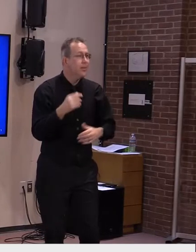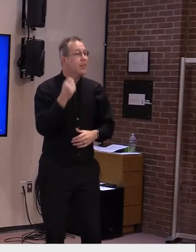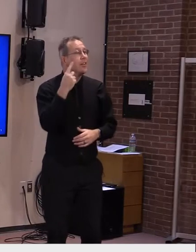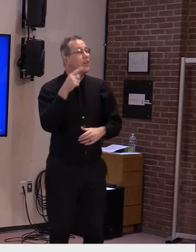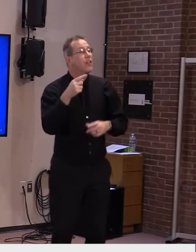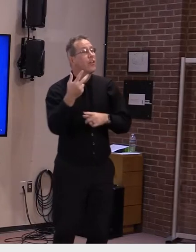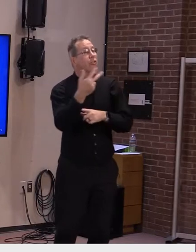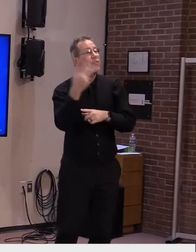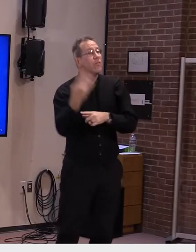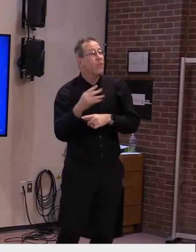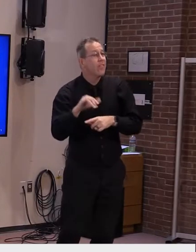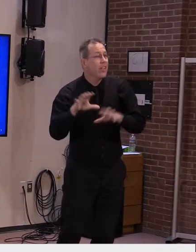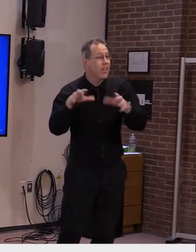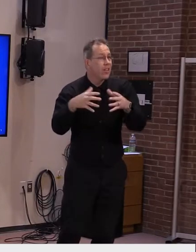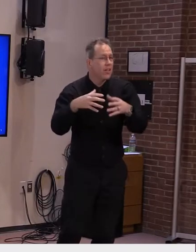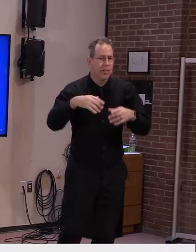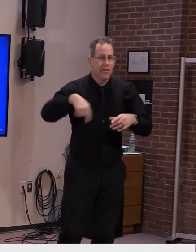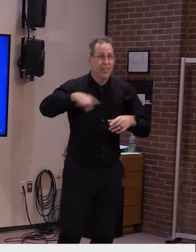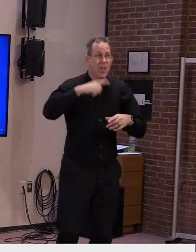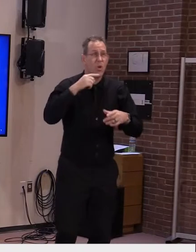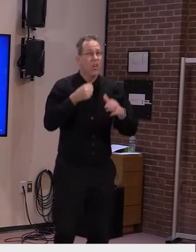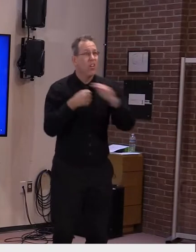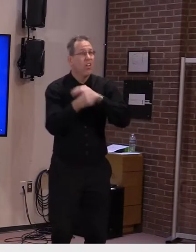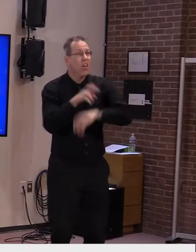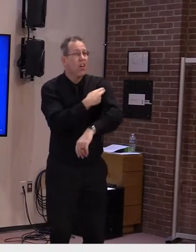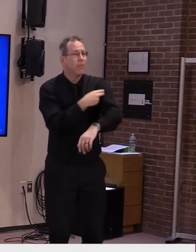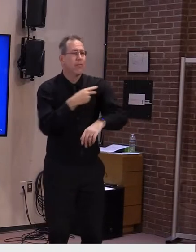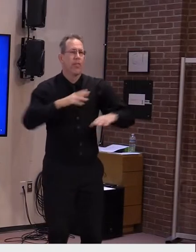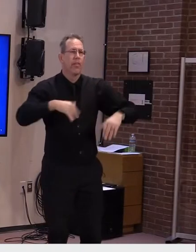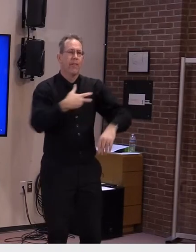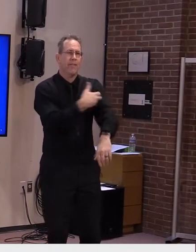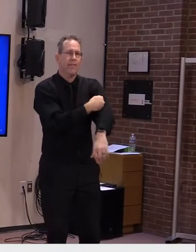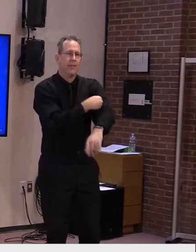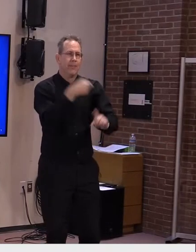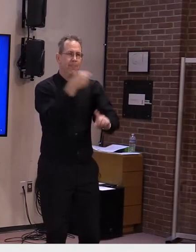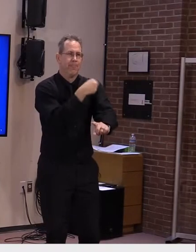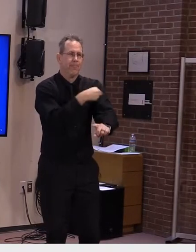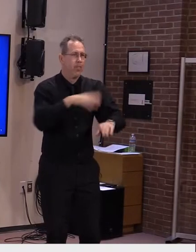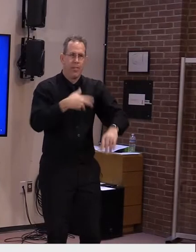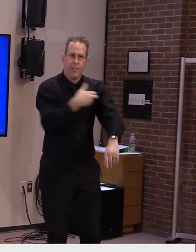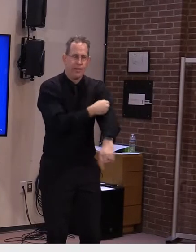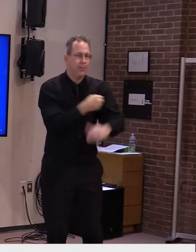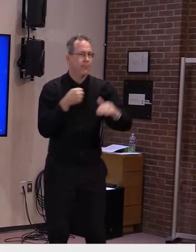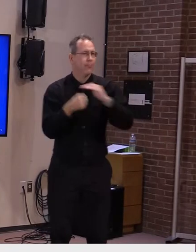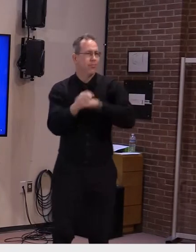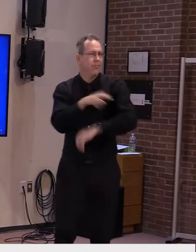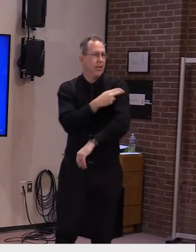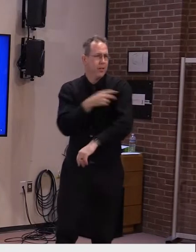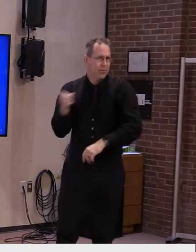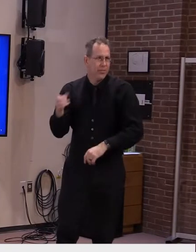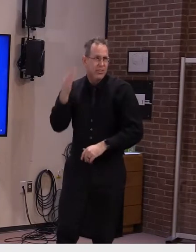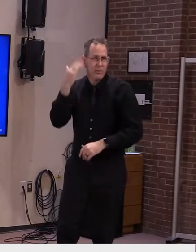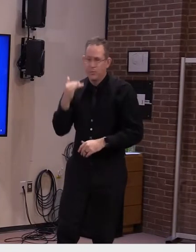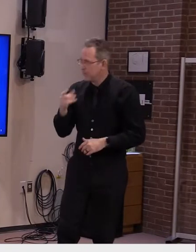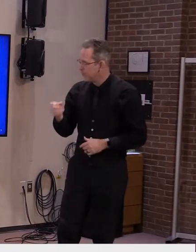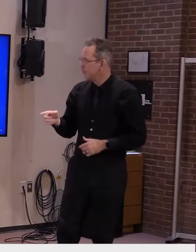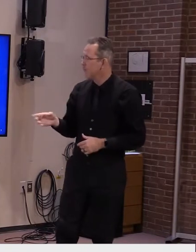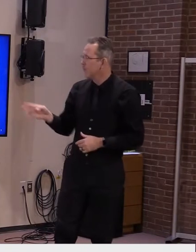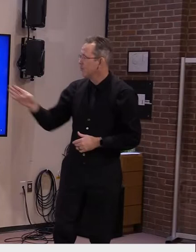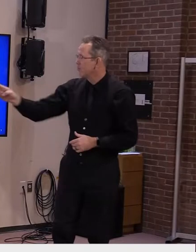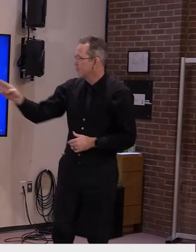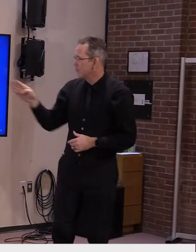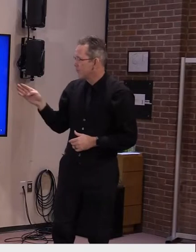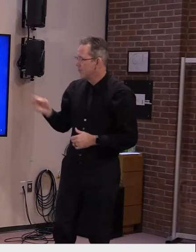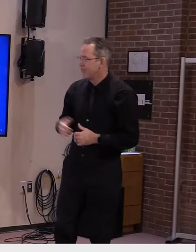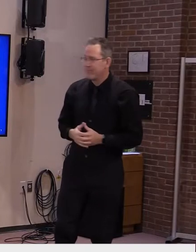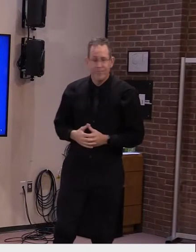fully vaccinated, so that story hasn't changed. You'll see that over the last couple of days, we did have hospitalizations in the 80s, so those are